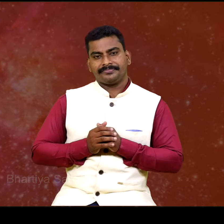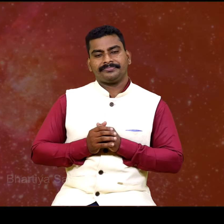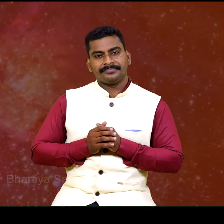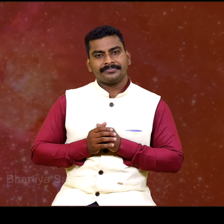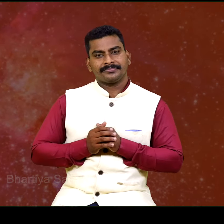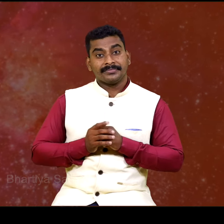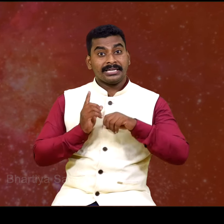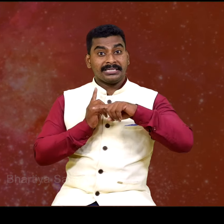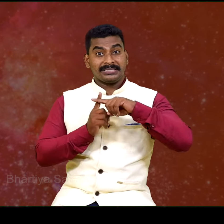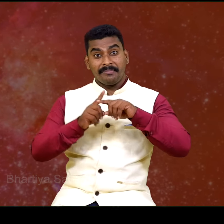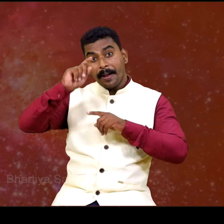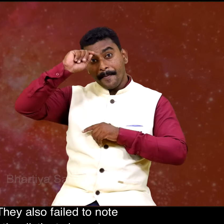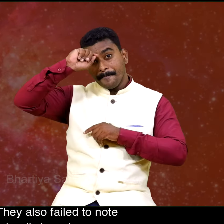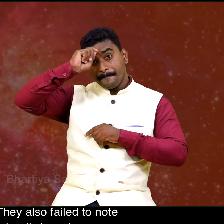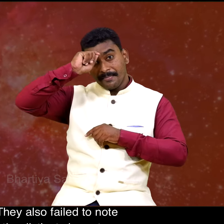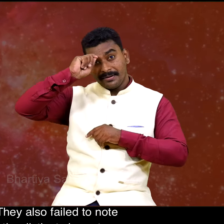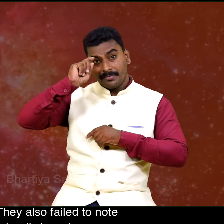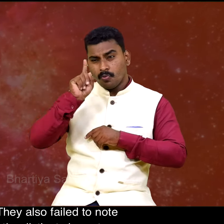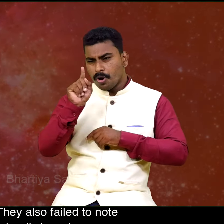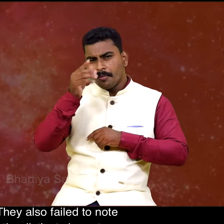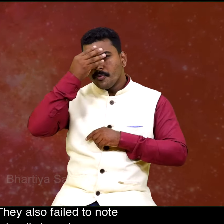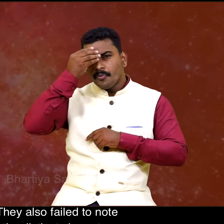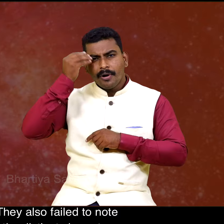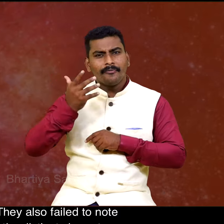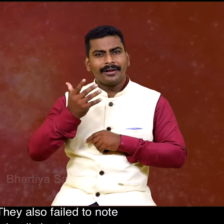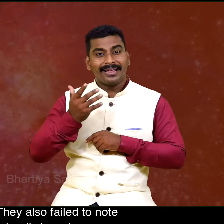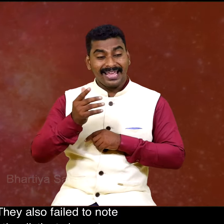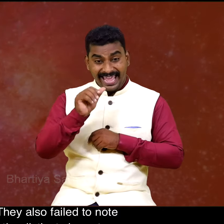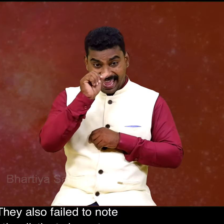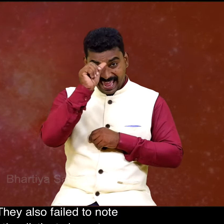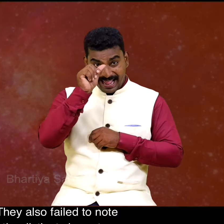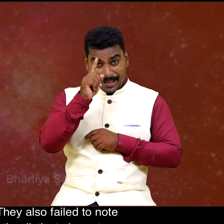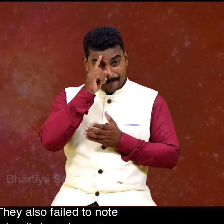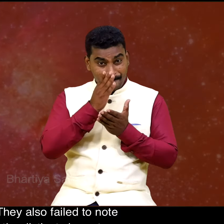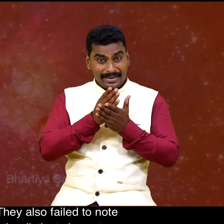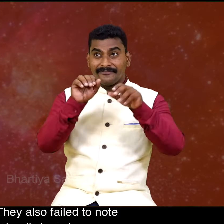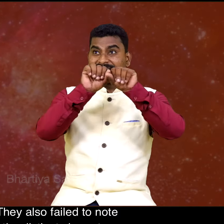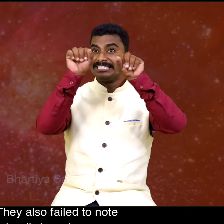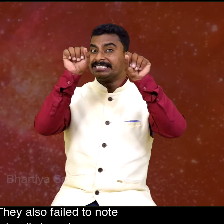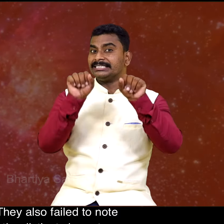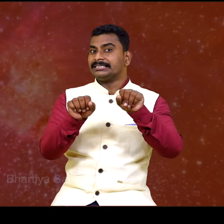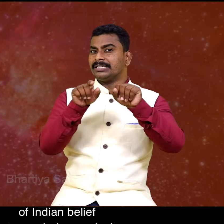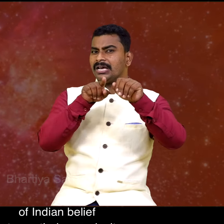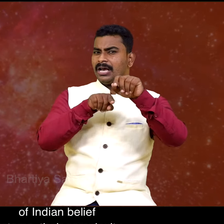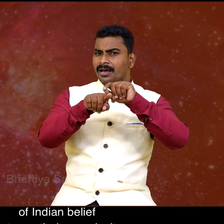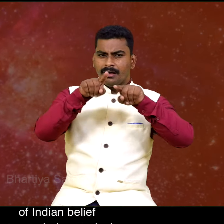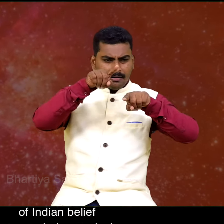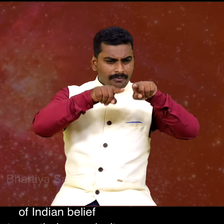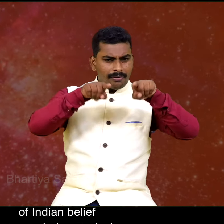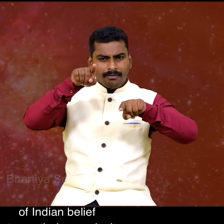They also failed to note the distinct character of Indian belief systems,